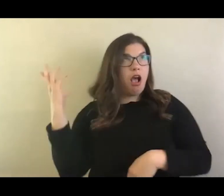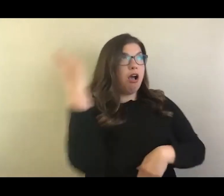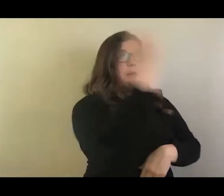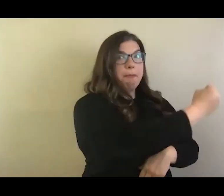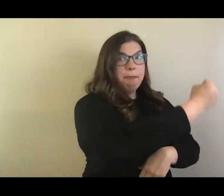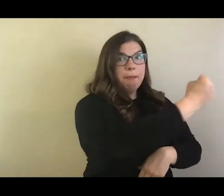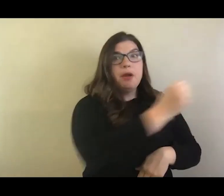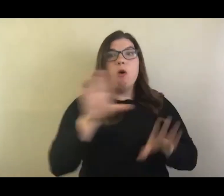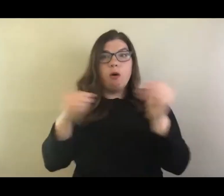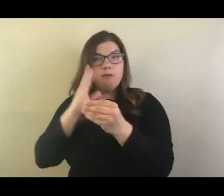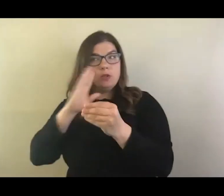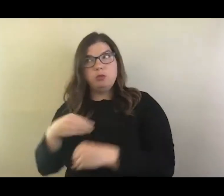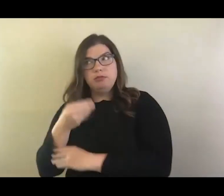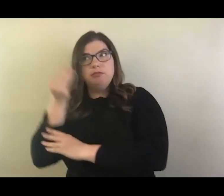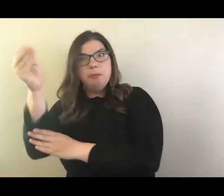gets back to the professor.